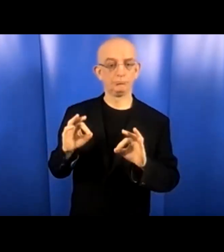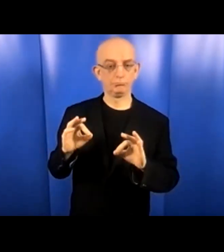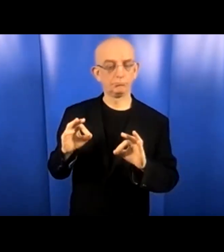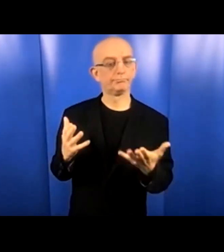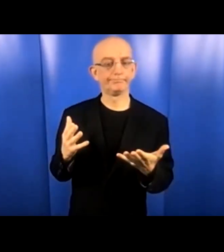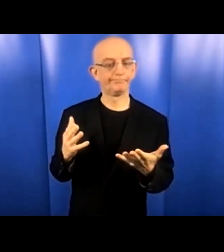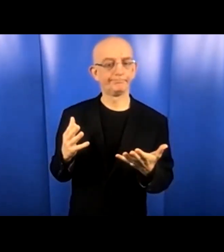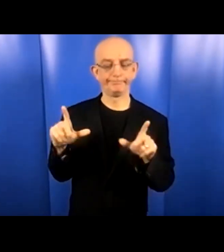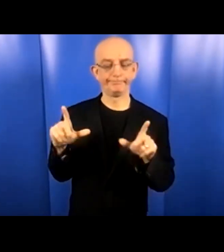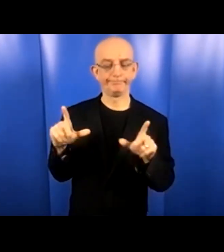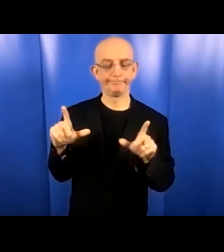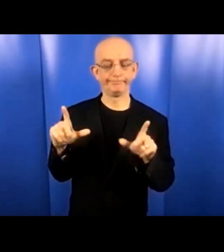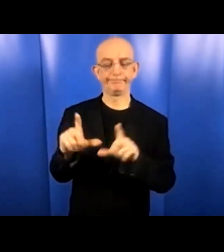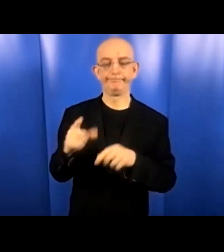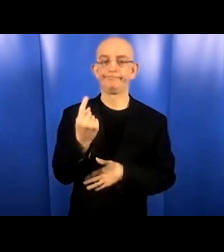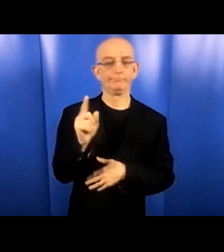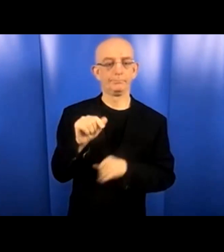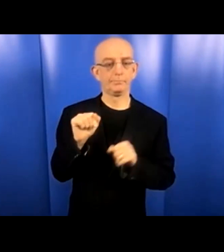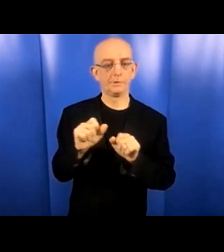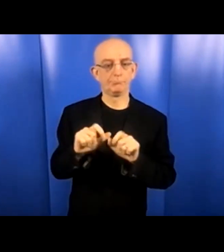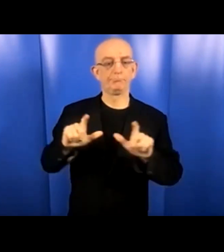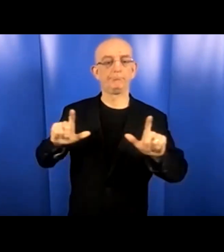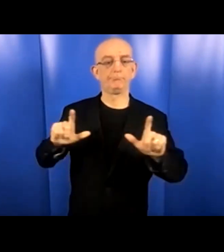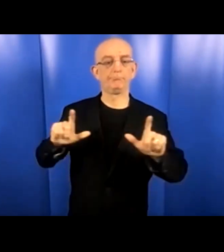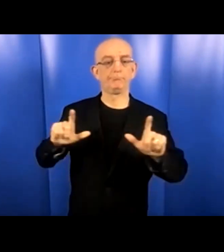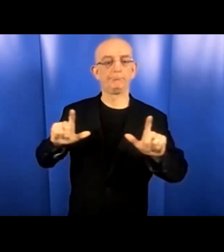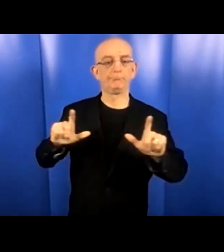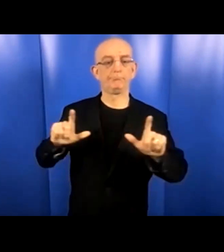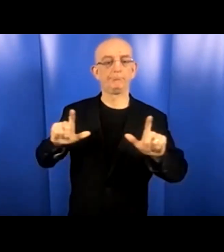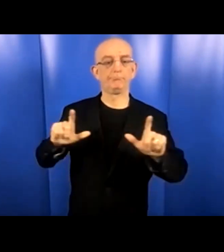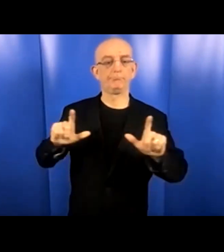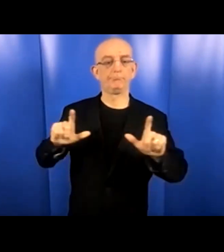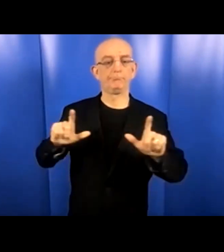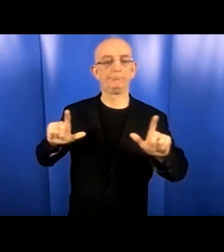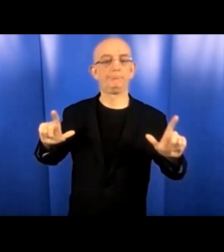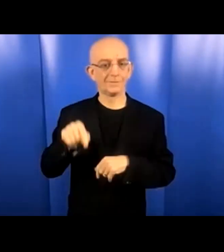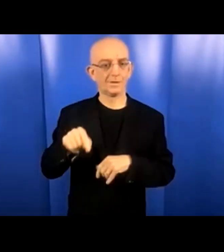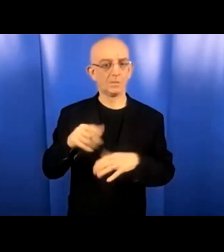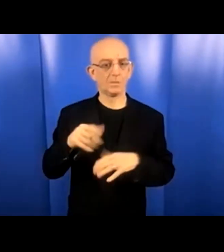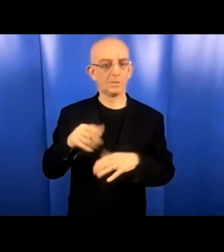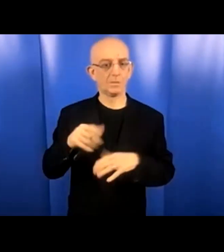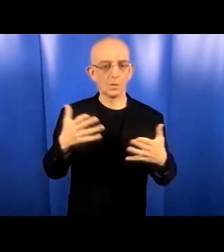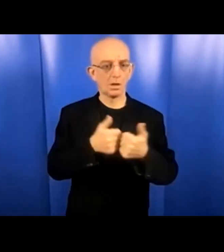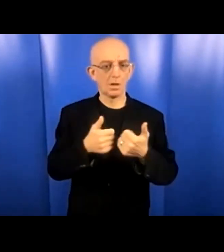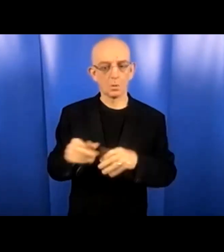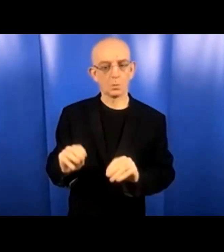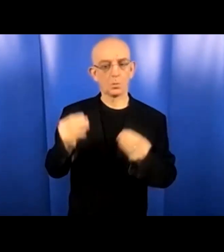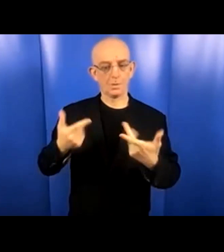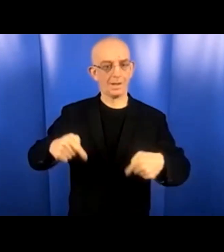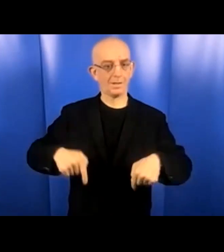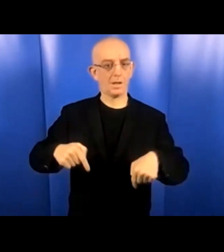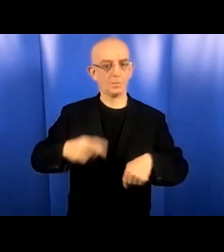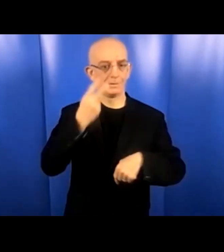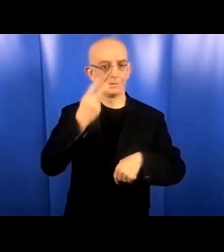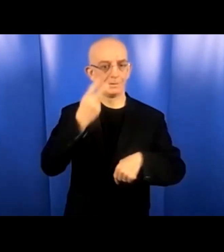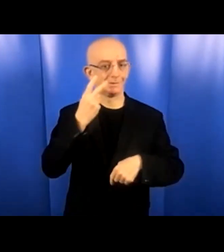values and also the challenges that youth are facing at this moment. We need to also provide a